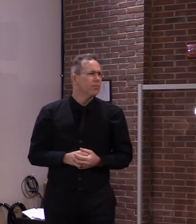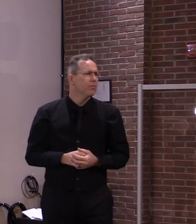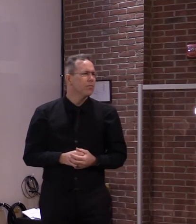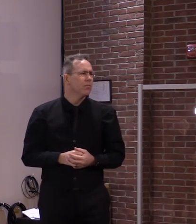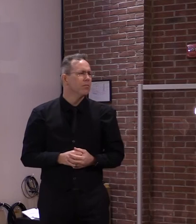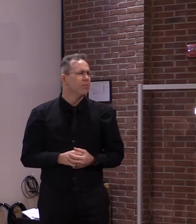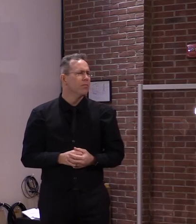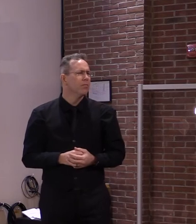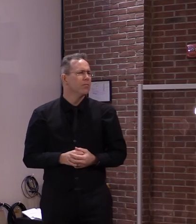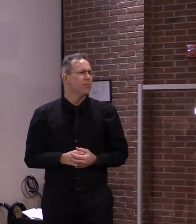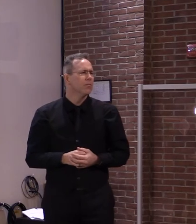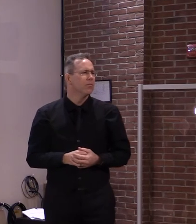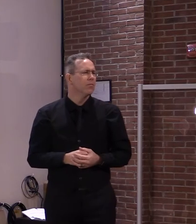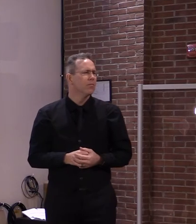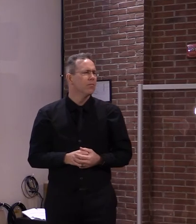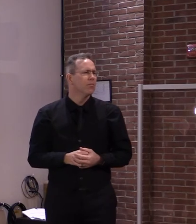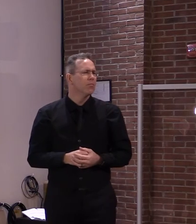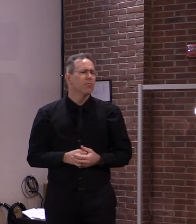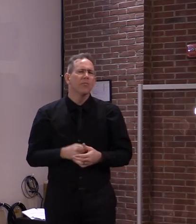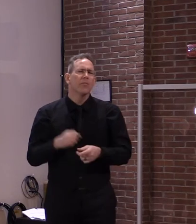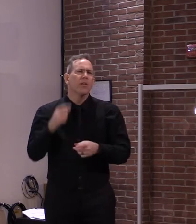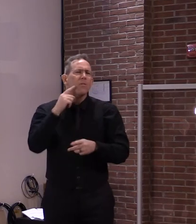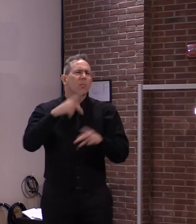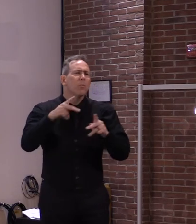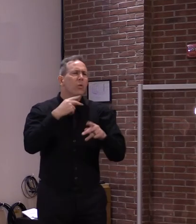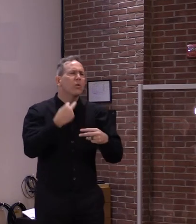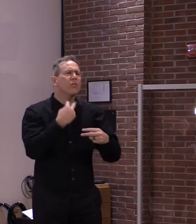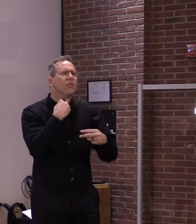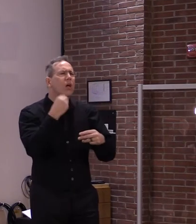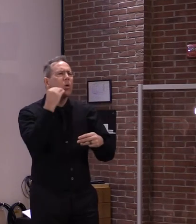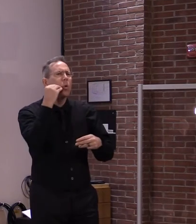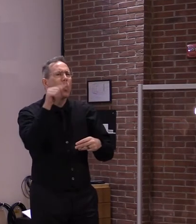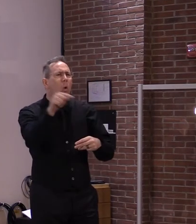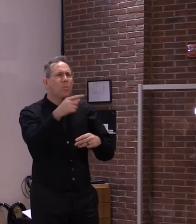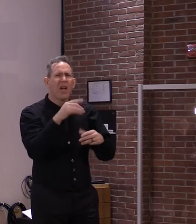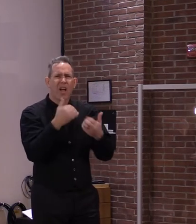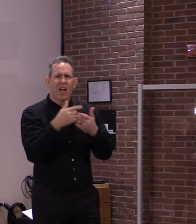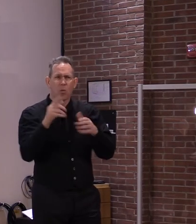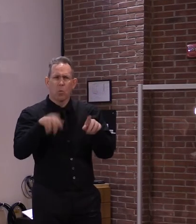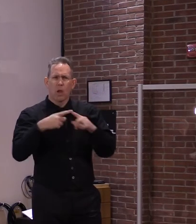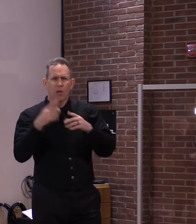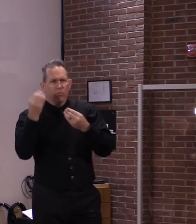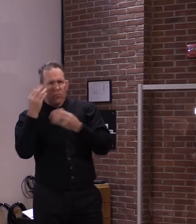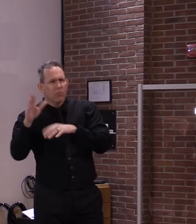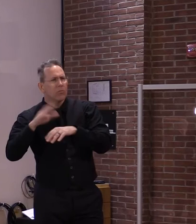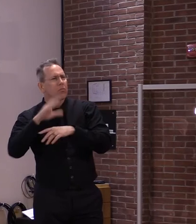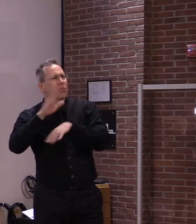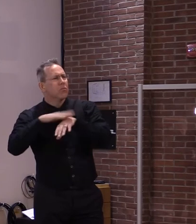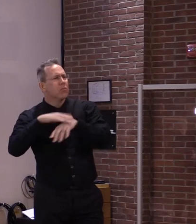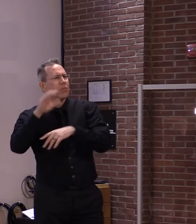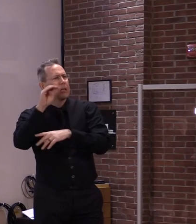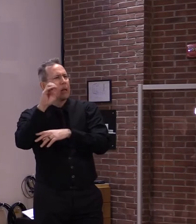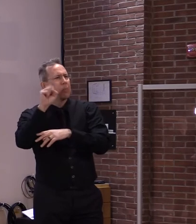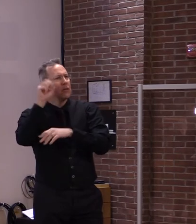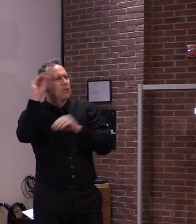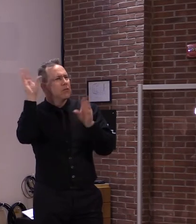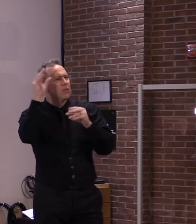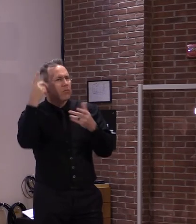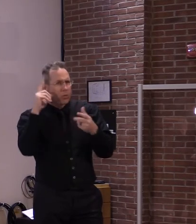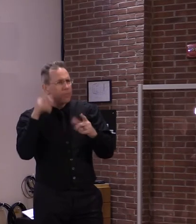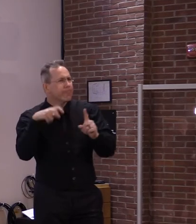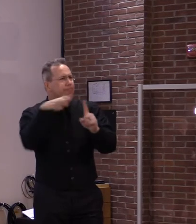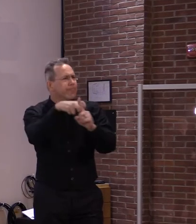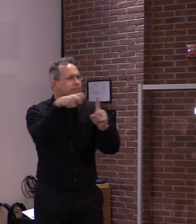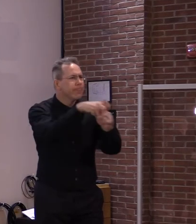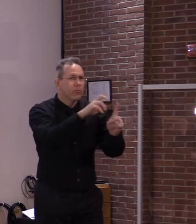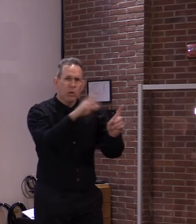their outreach to clients and when will doses start being delivered with these first few groups yeah they're being delivered